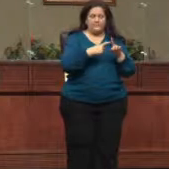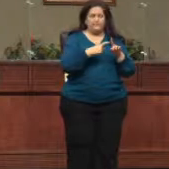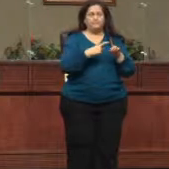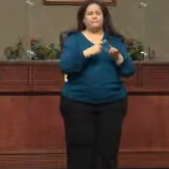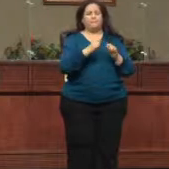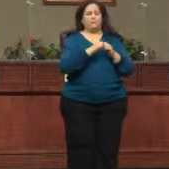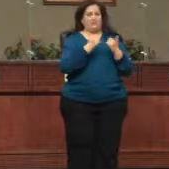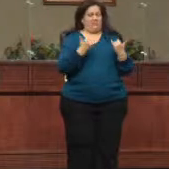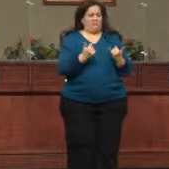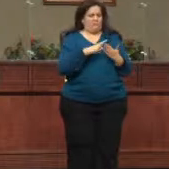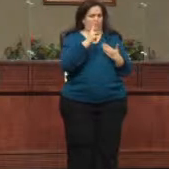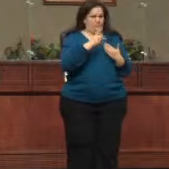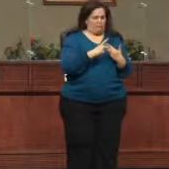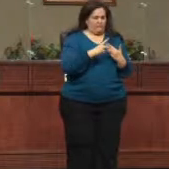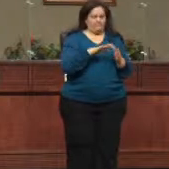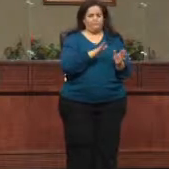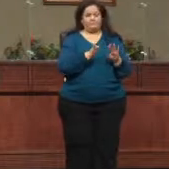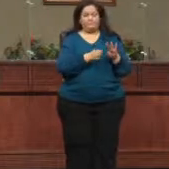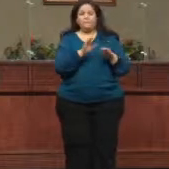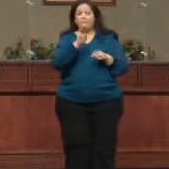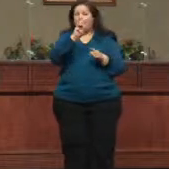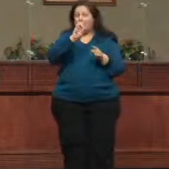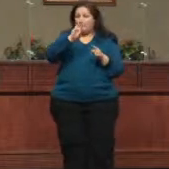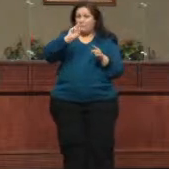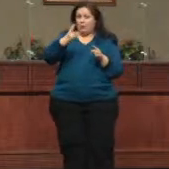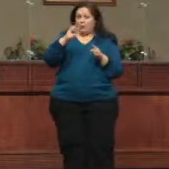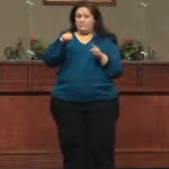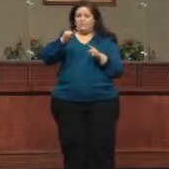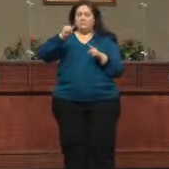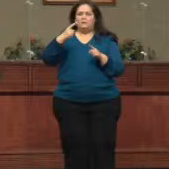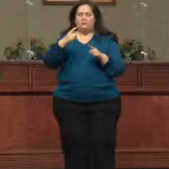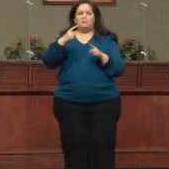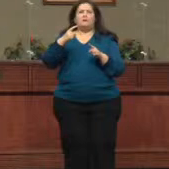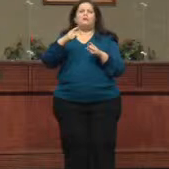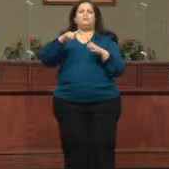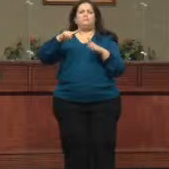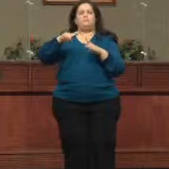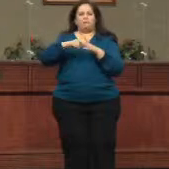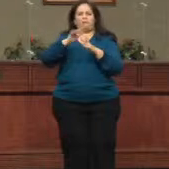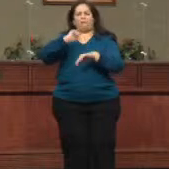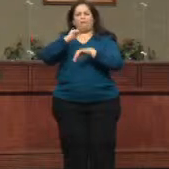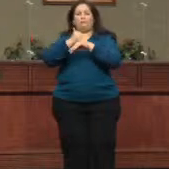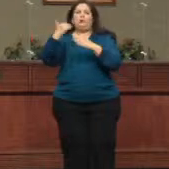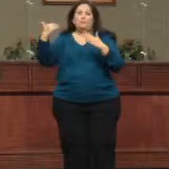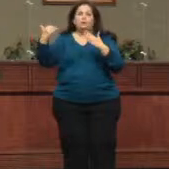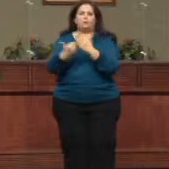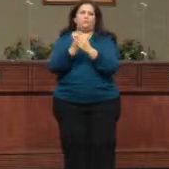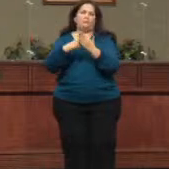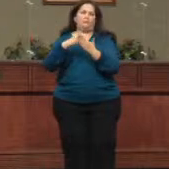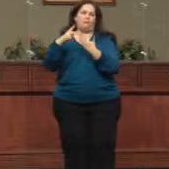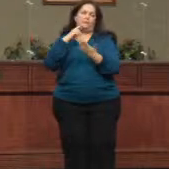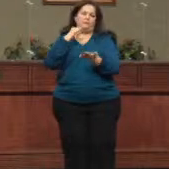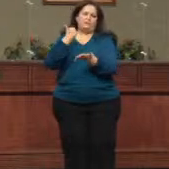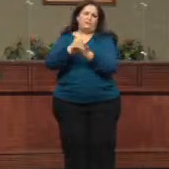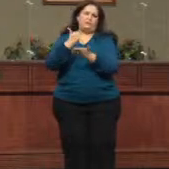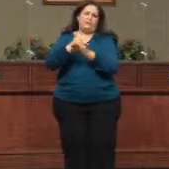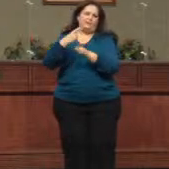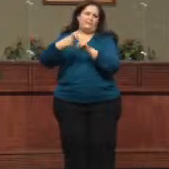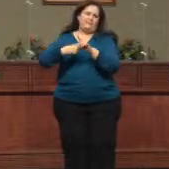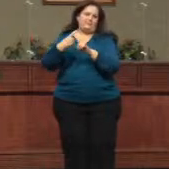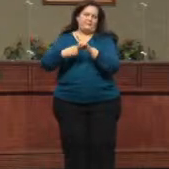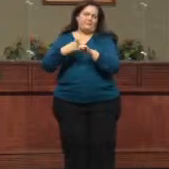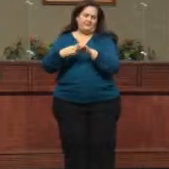program. On March the 1st, we will launch our new Orange County Emergency Rental Assistance